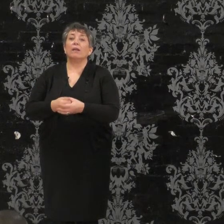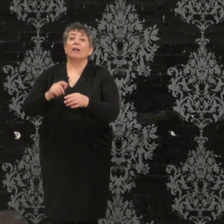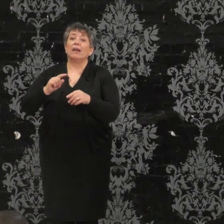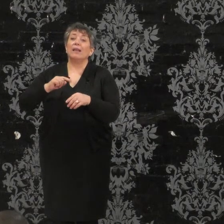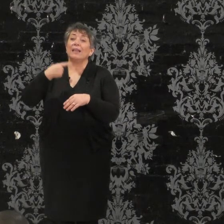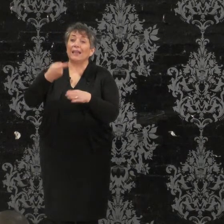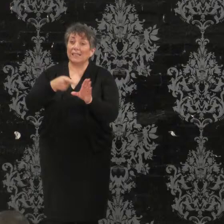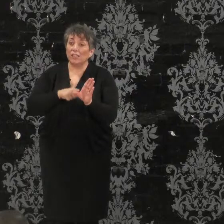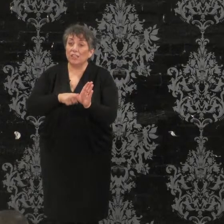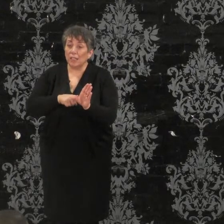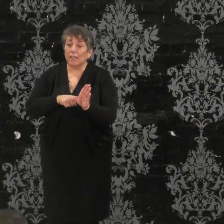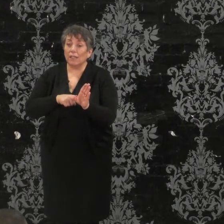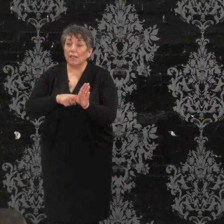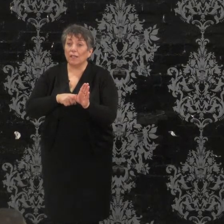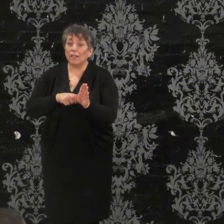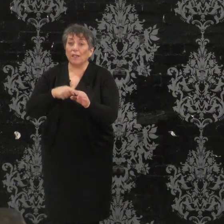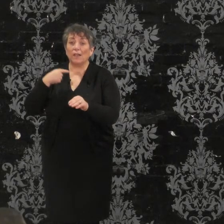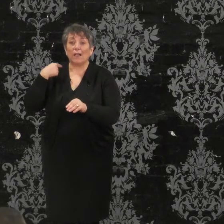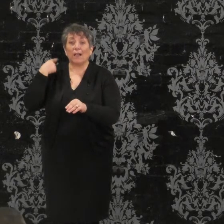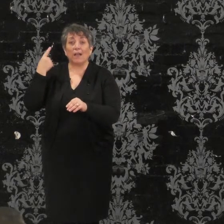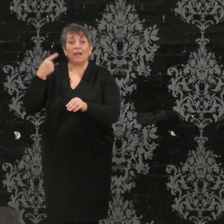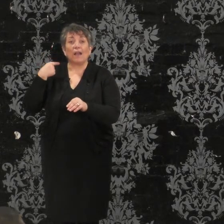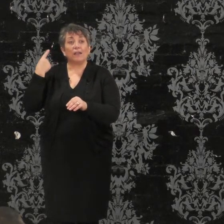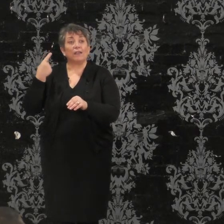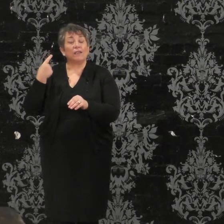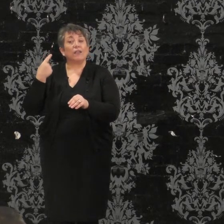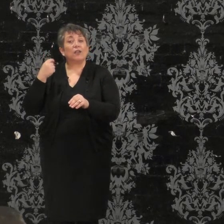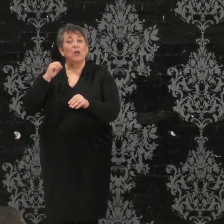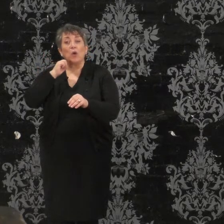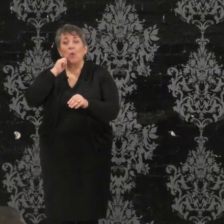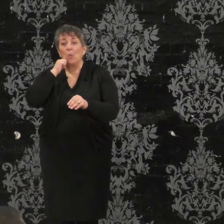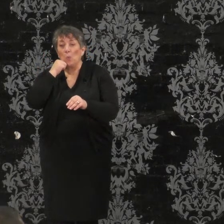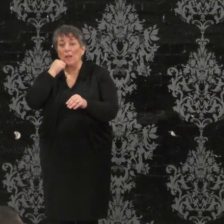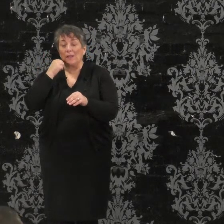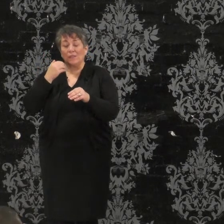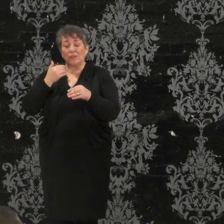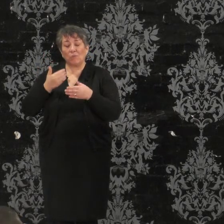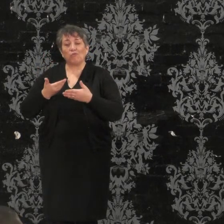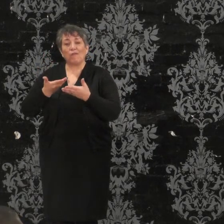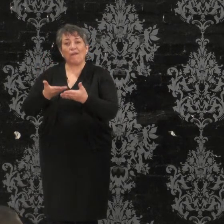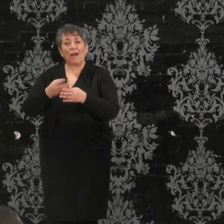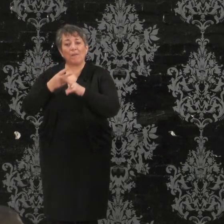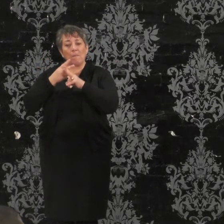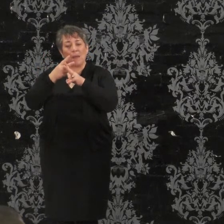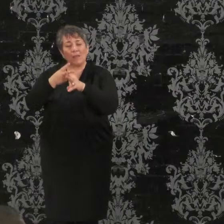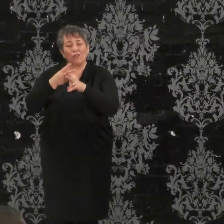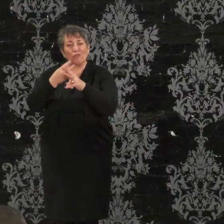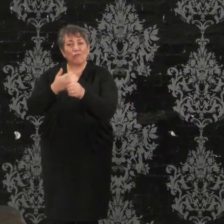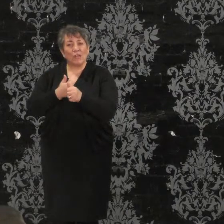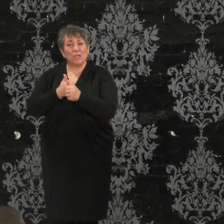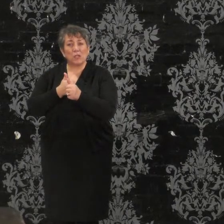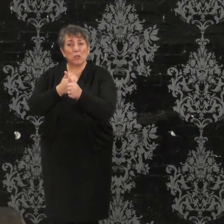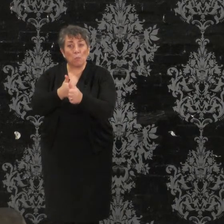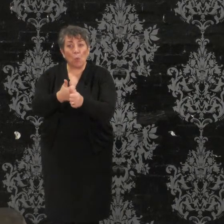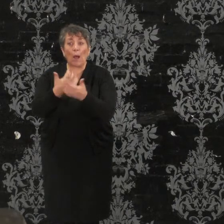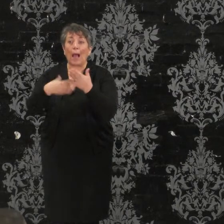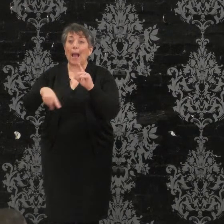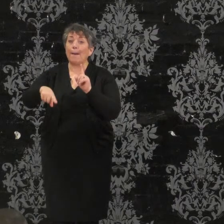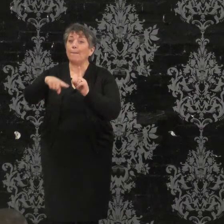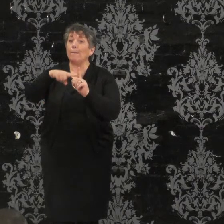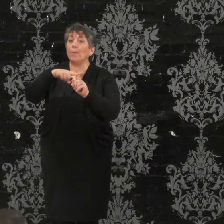alone, London's VRU will be providing mentoring, support, and positive opportunities